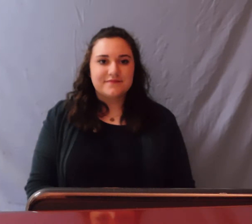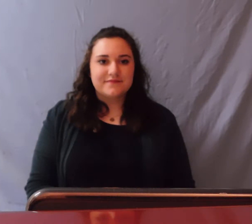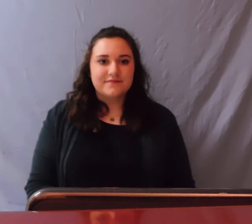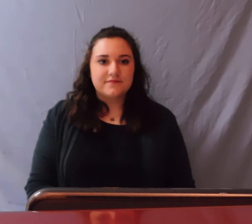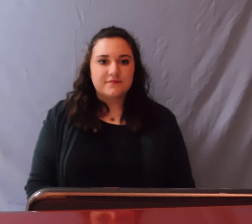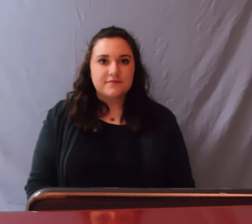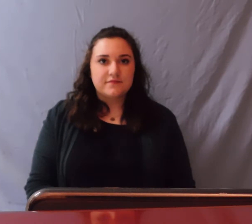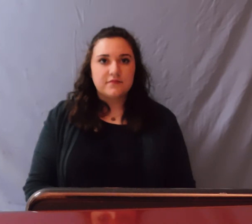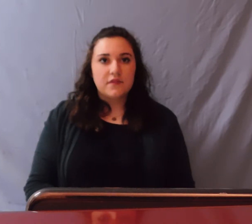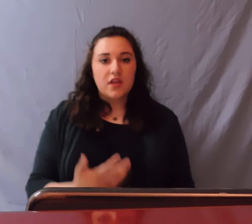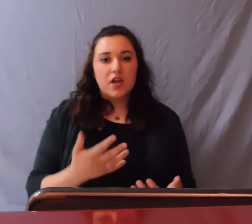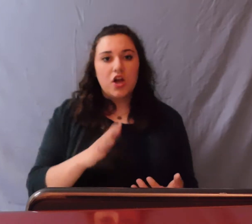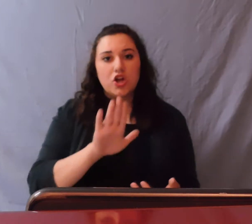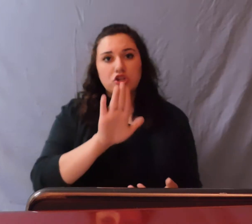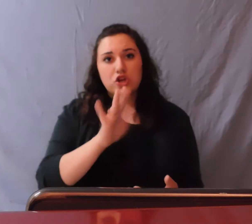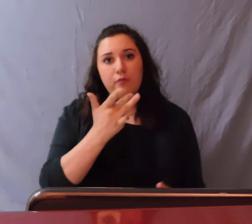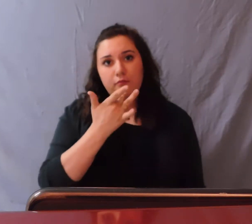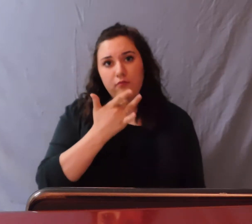And what is your date of birth?